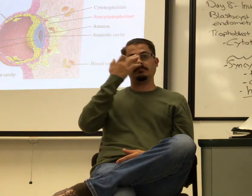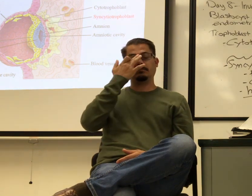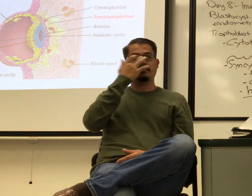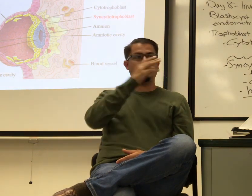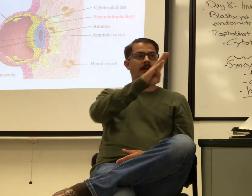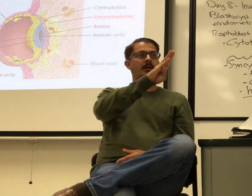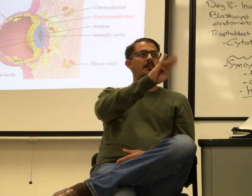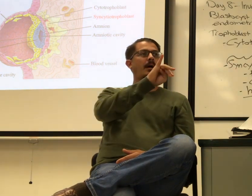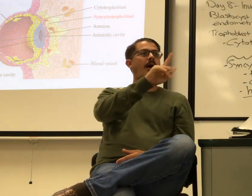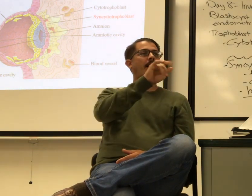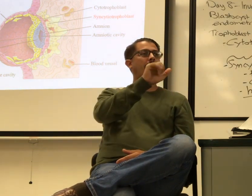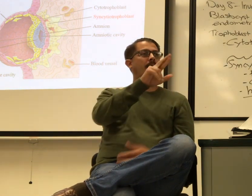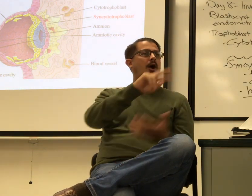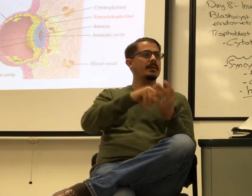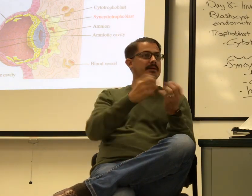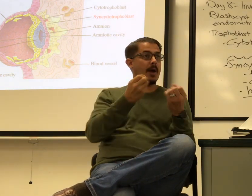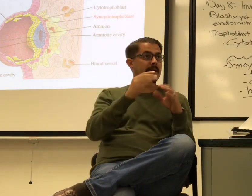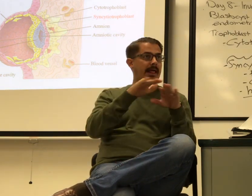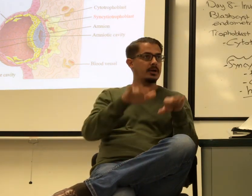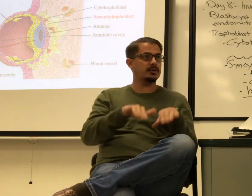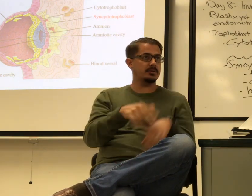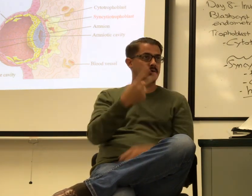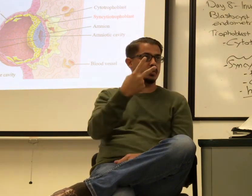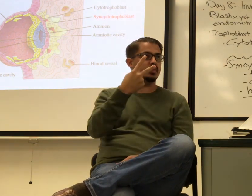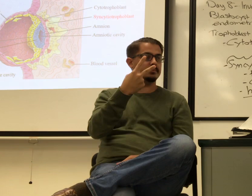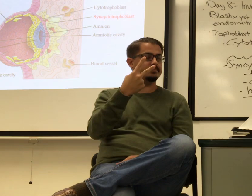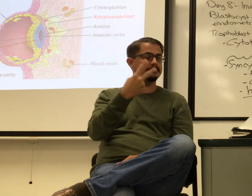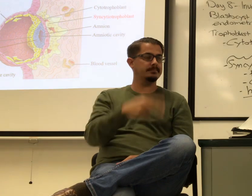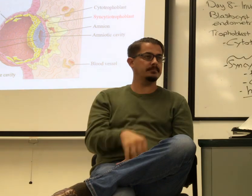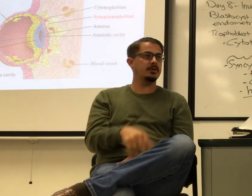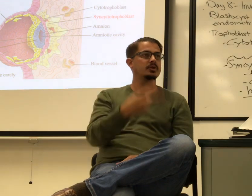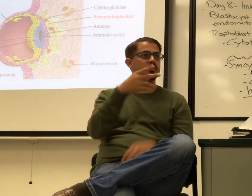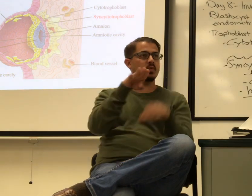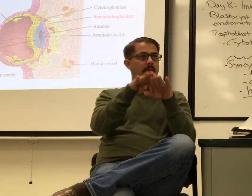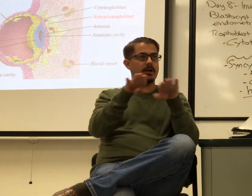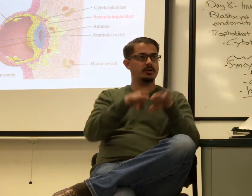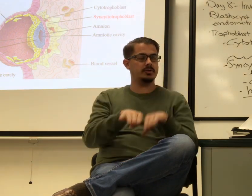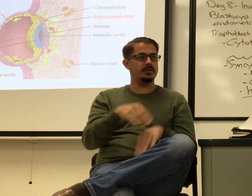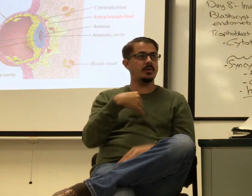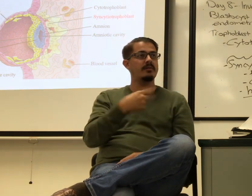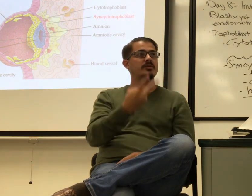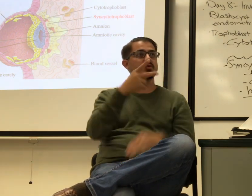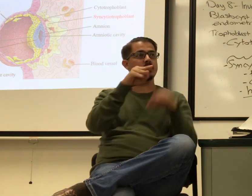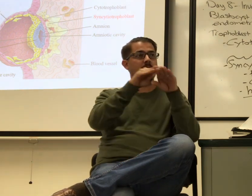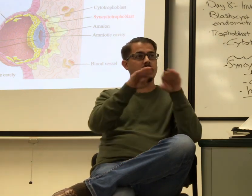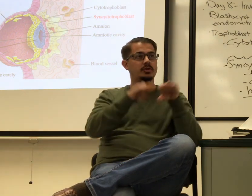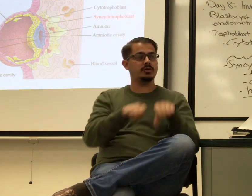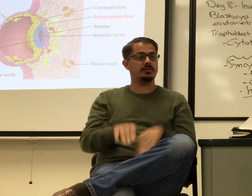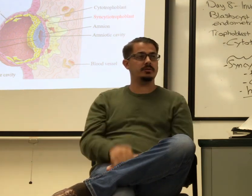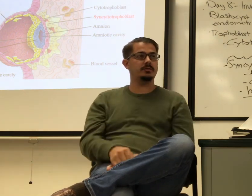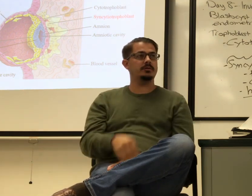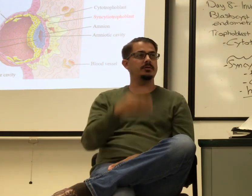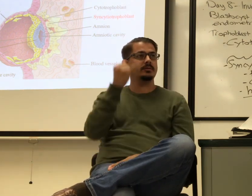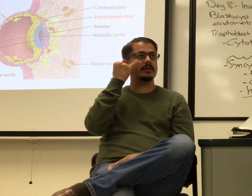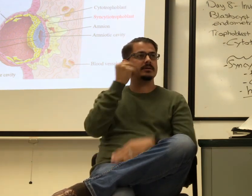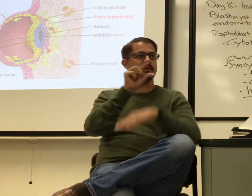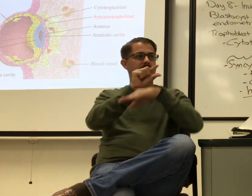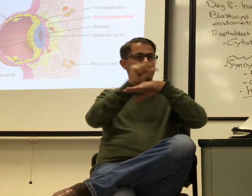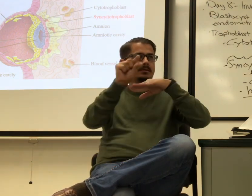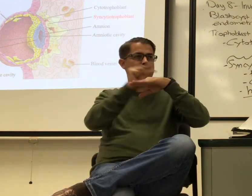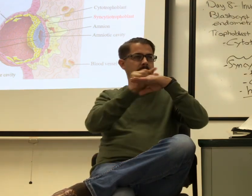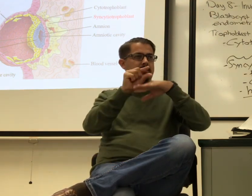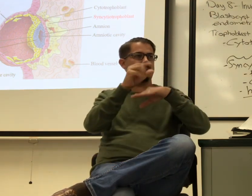Bilaminar means how many layers? Two. Bilaminar means two layers. Very good. Yeah, two layers. And you can see them there, the blue and the